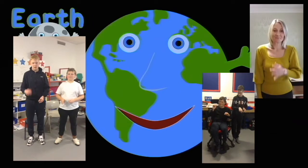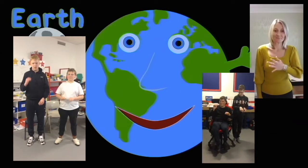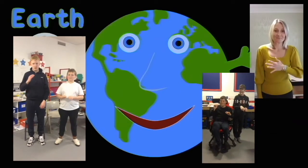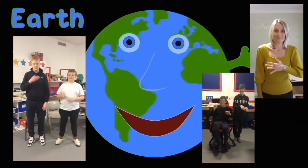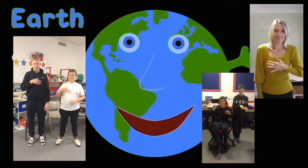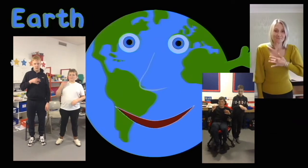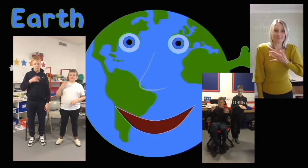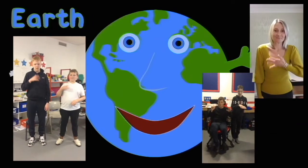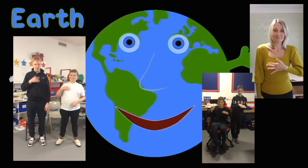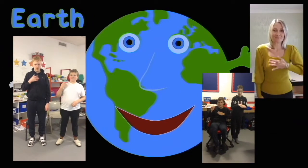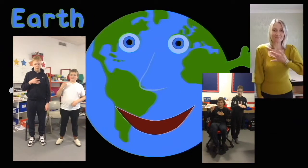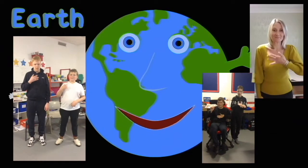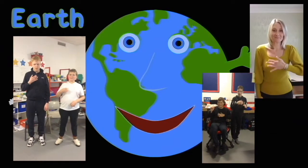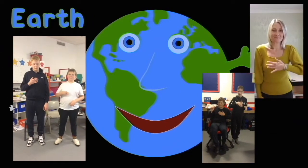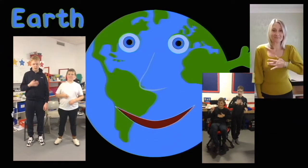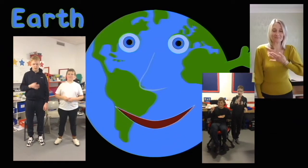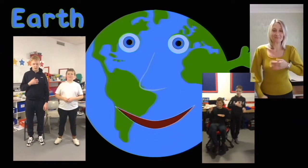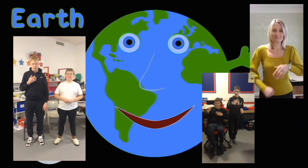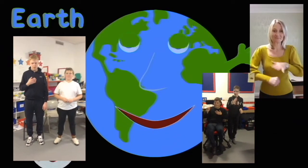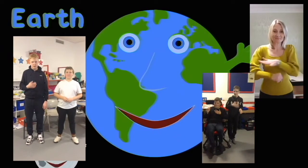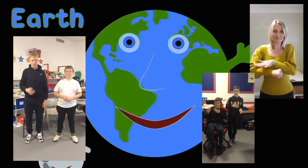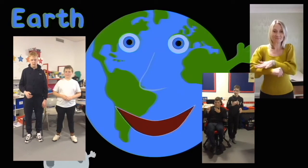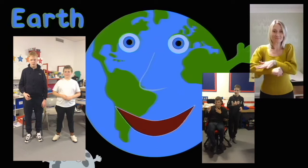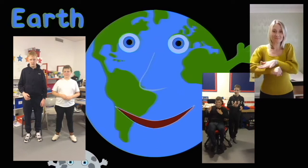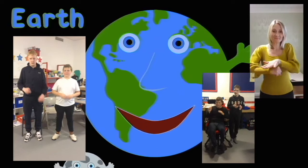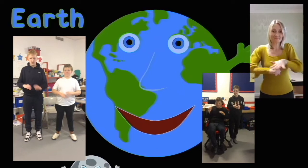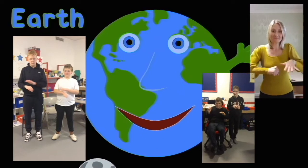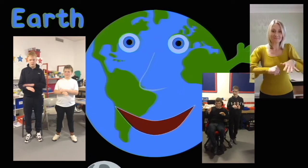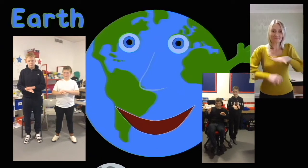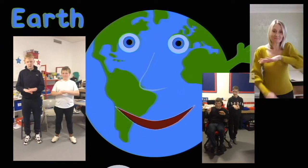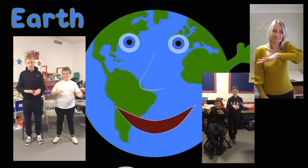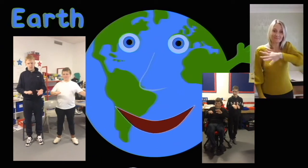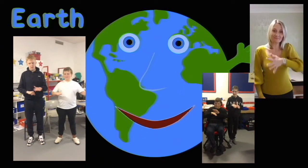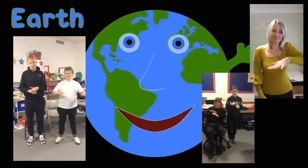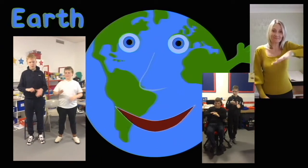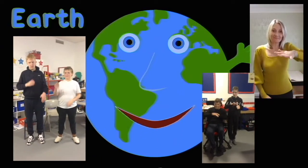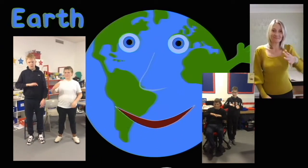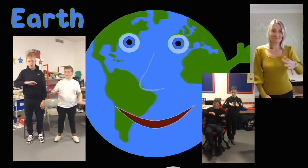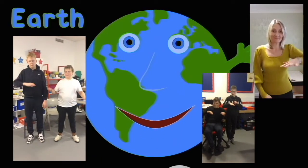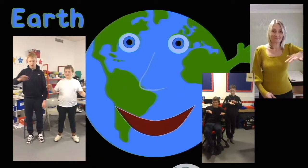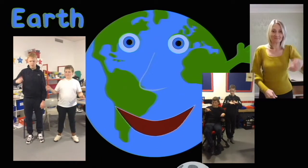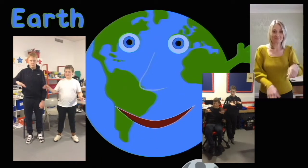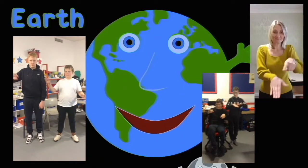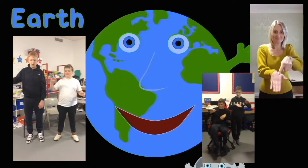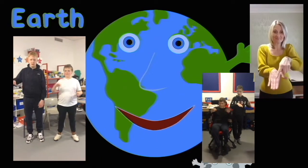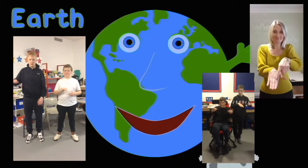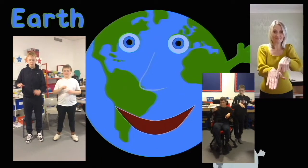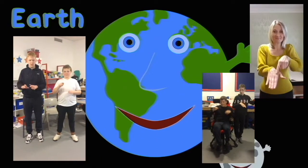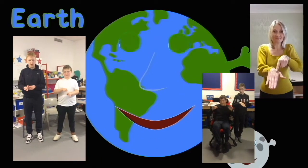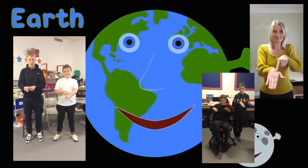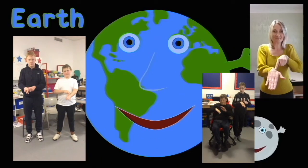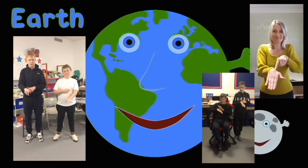the place where we all live. There is land and lots of sea, so I look blue.